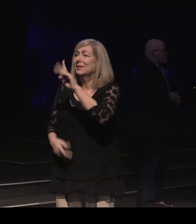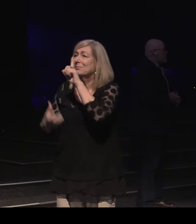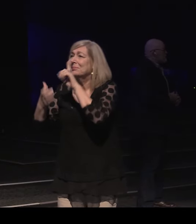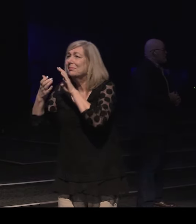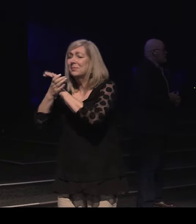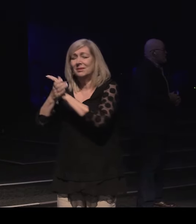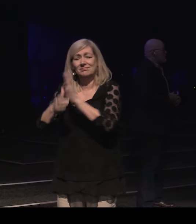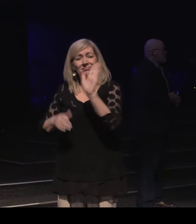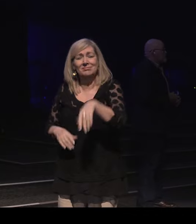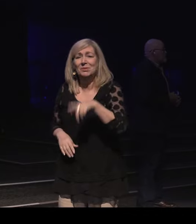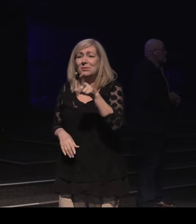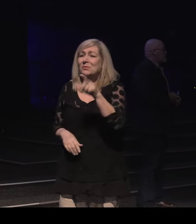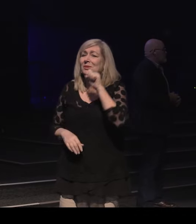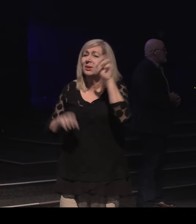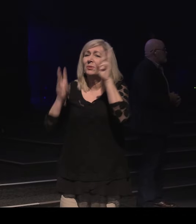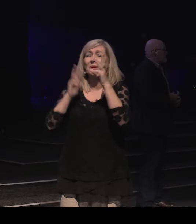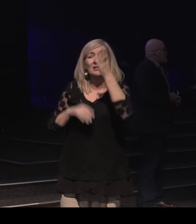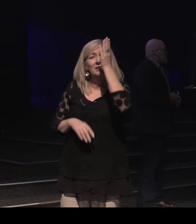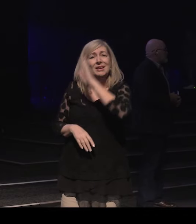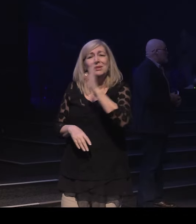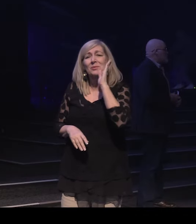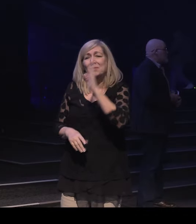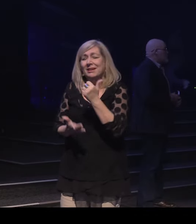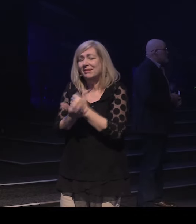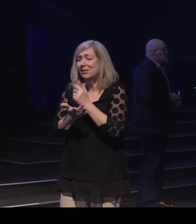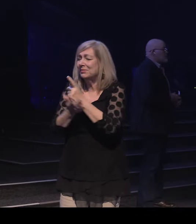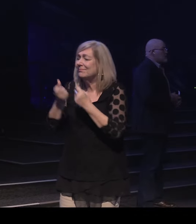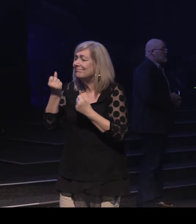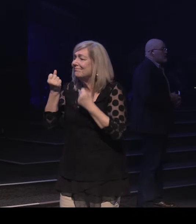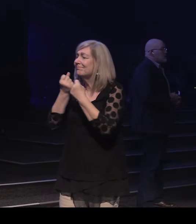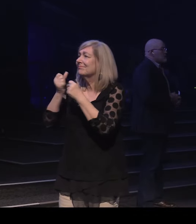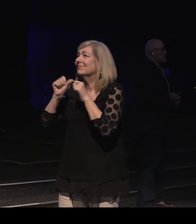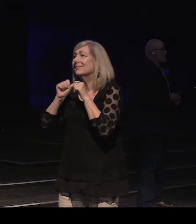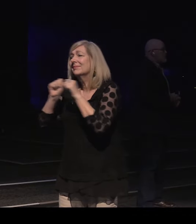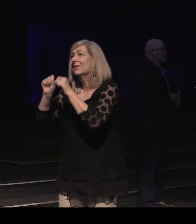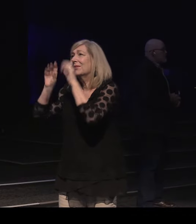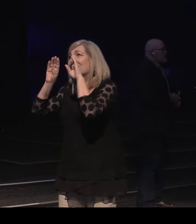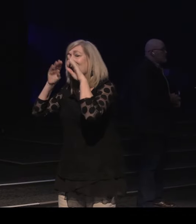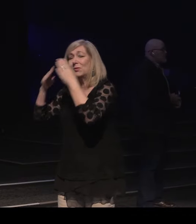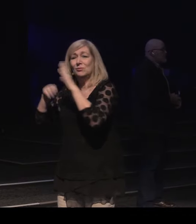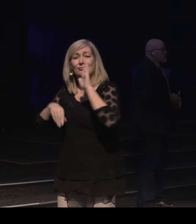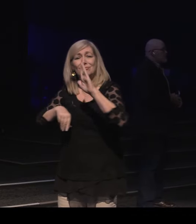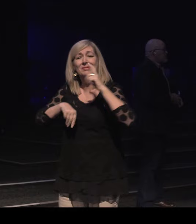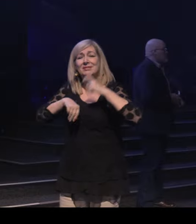But don't you worry. God created you for a purpose. And your day will come.